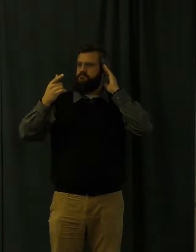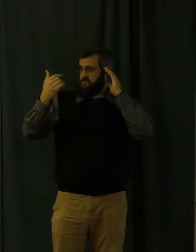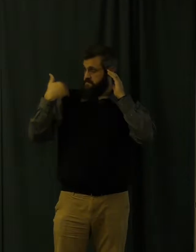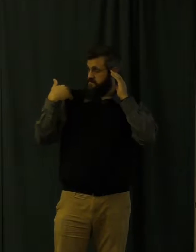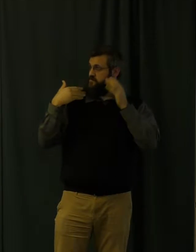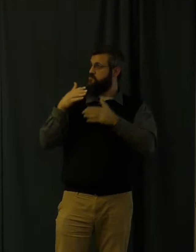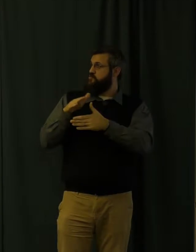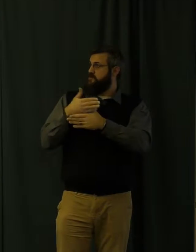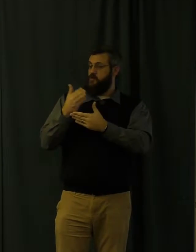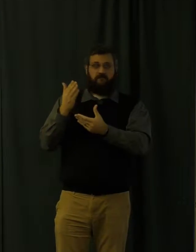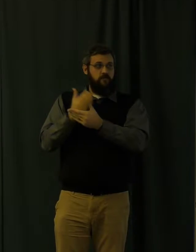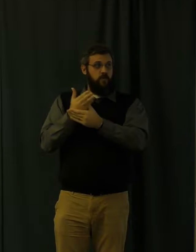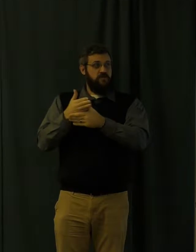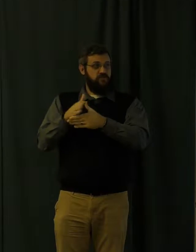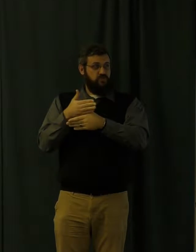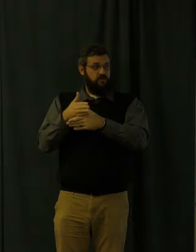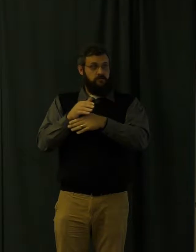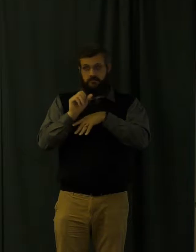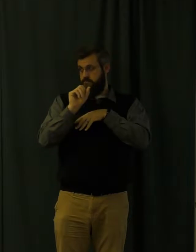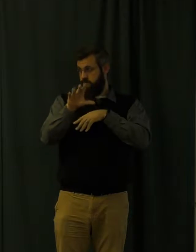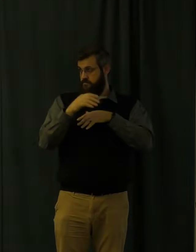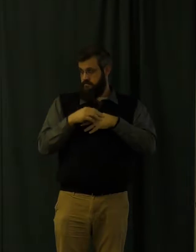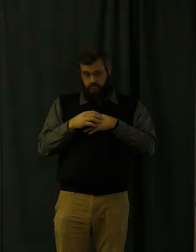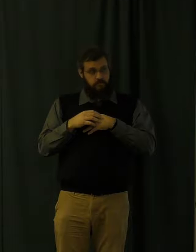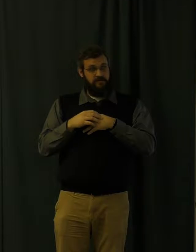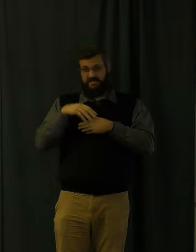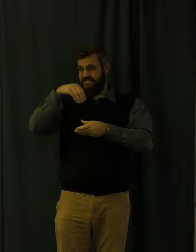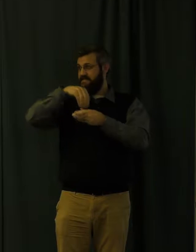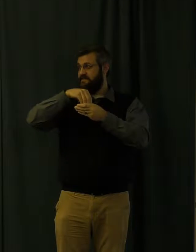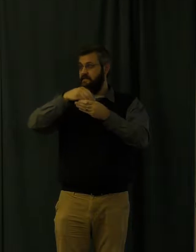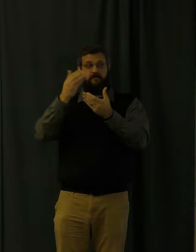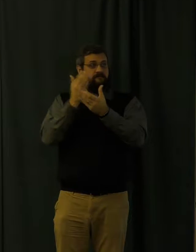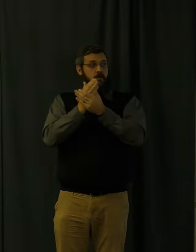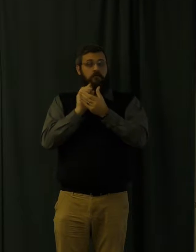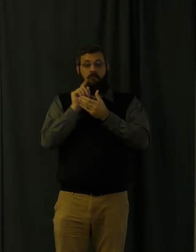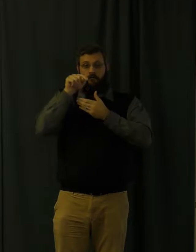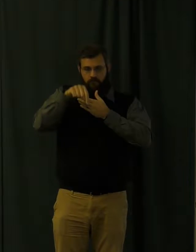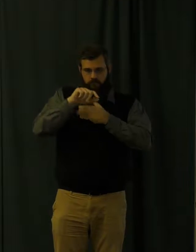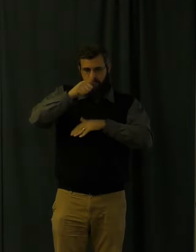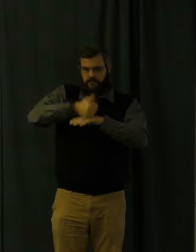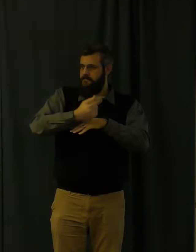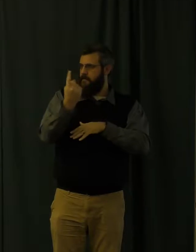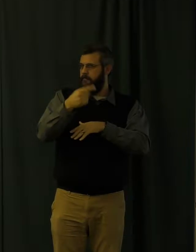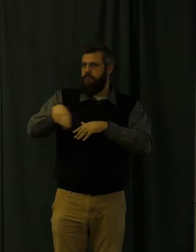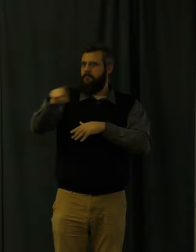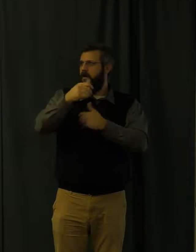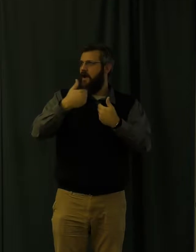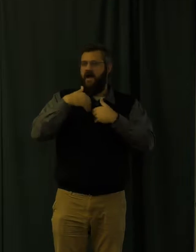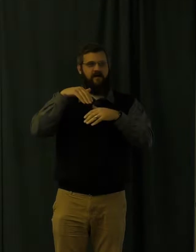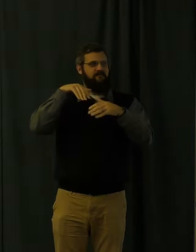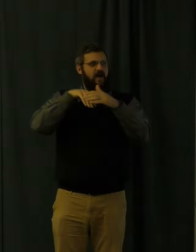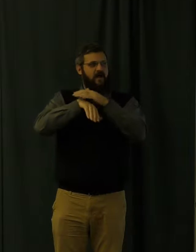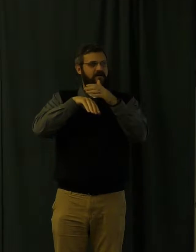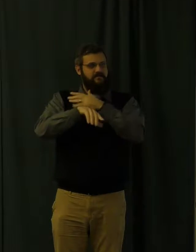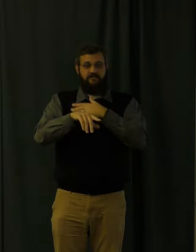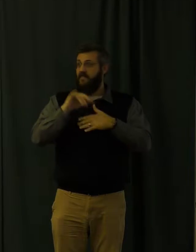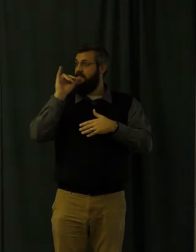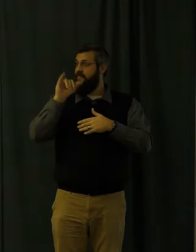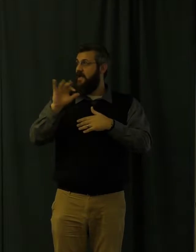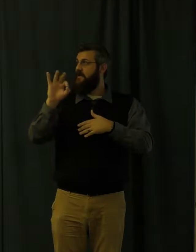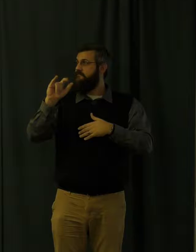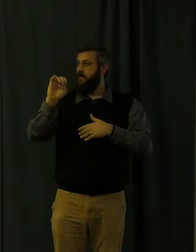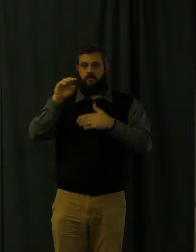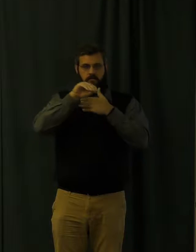folder and then you created something in that folder, so all these people have access to it, and then you move this file out of the